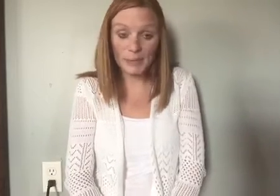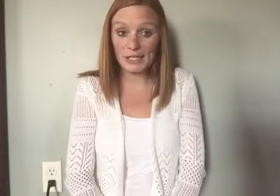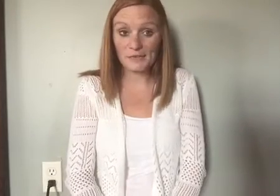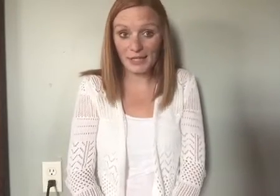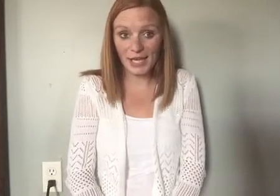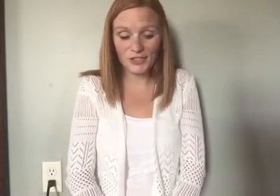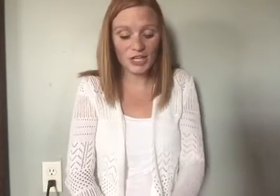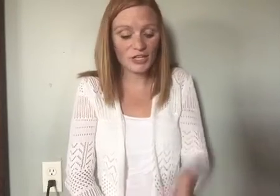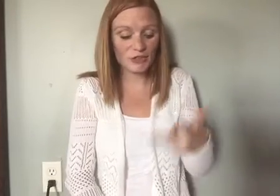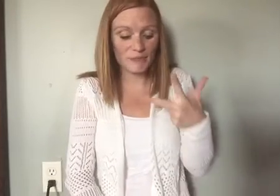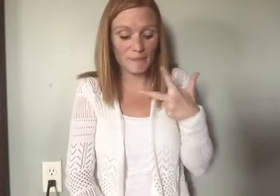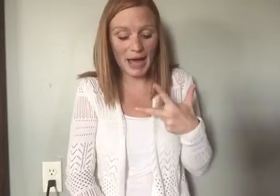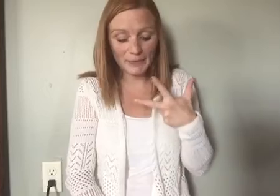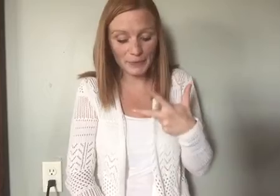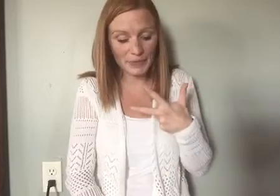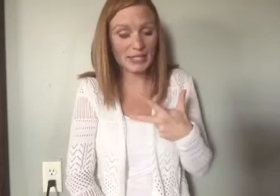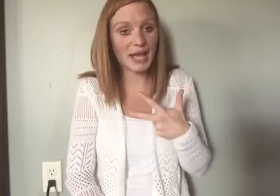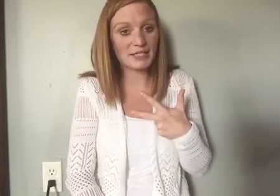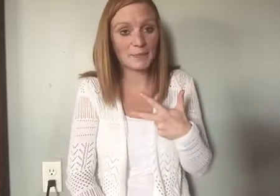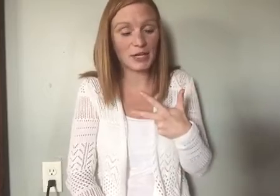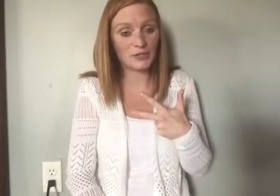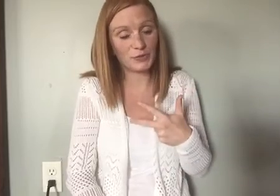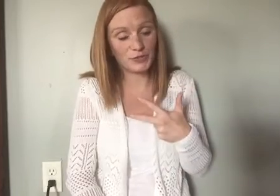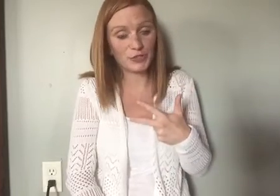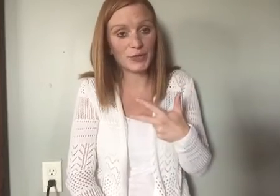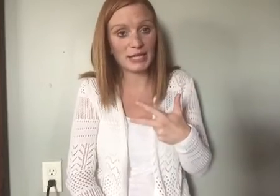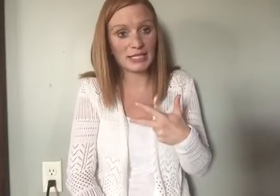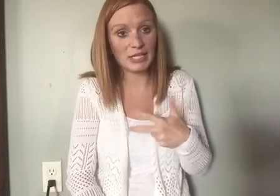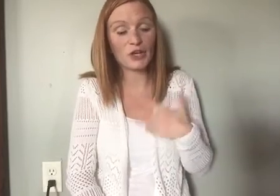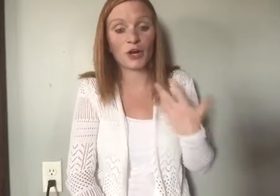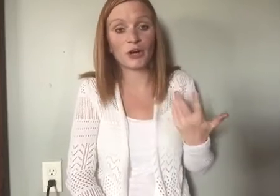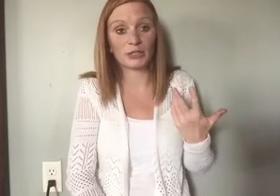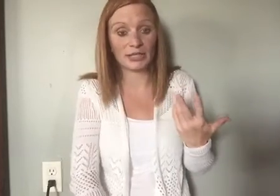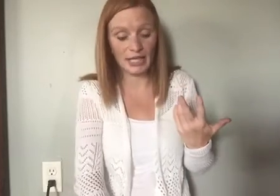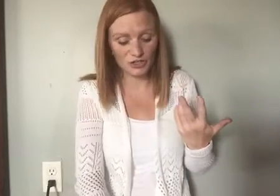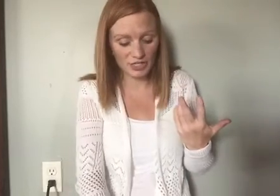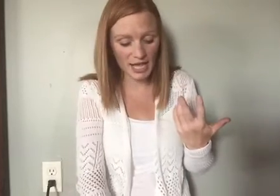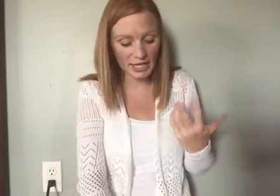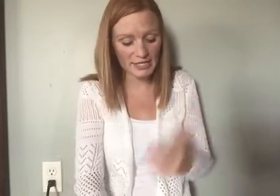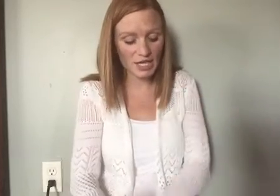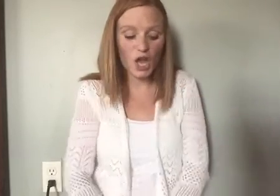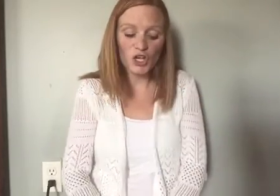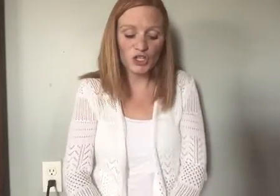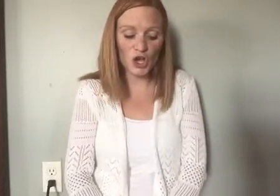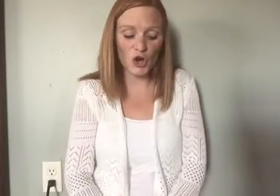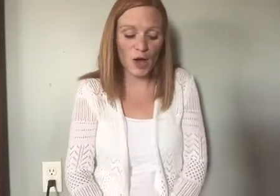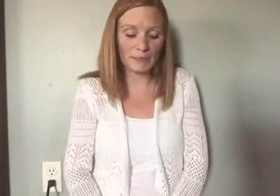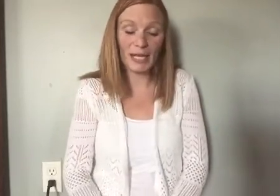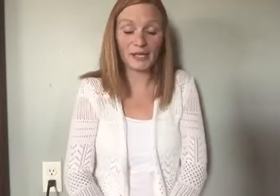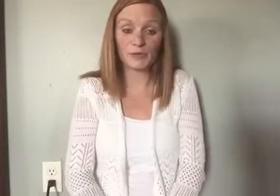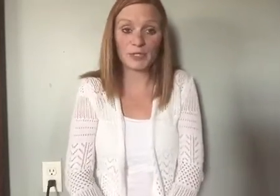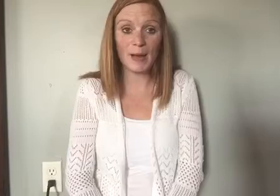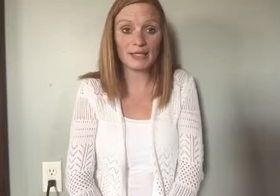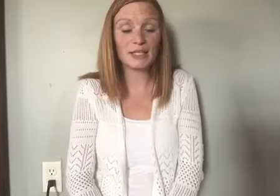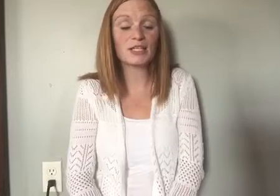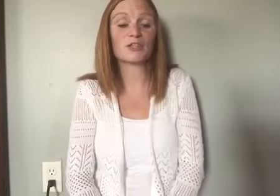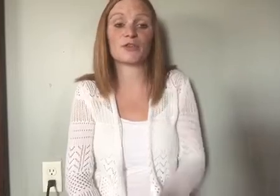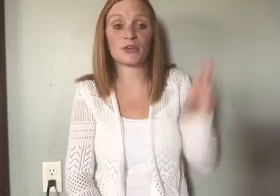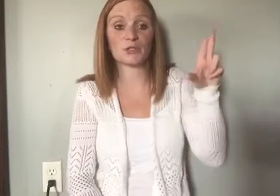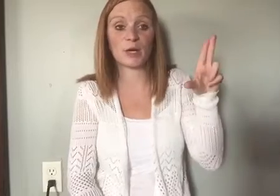Speaking of negation, so the bottom 3 signs on page 219 are all negation signs. So negative responses. So the first one